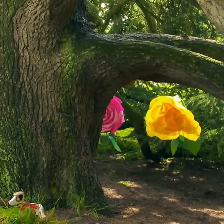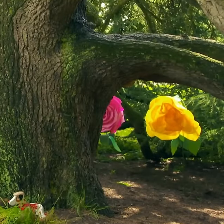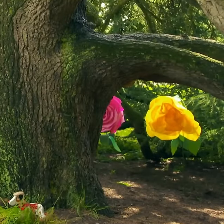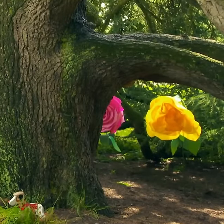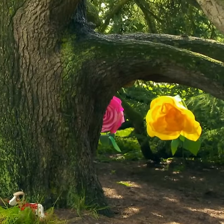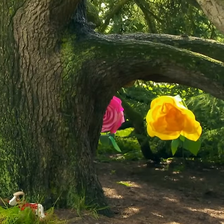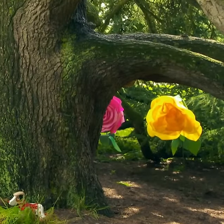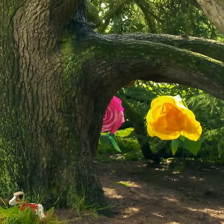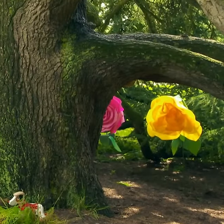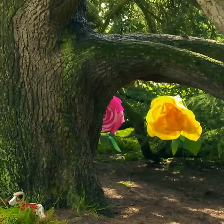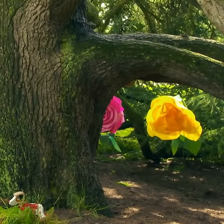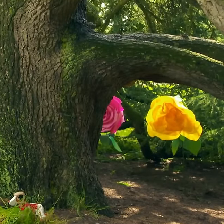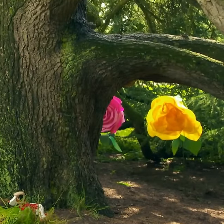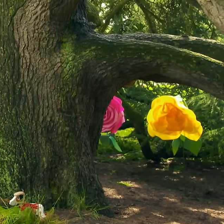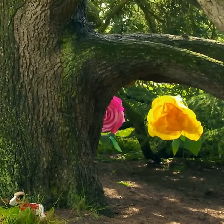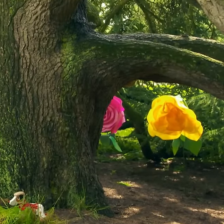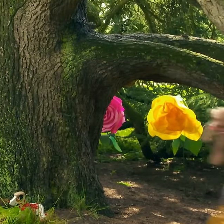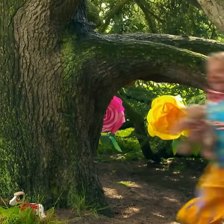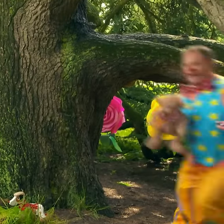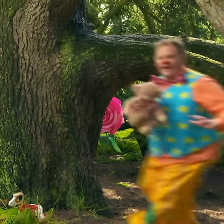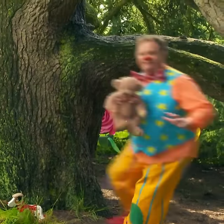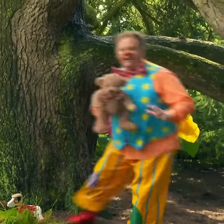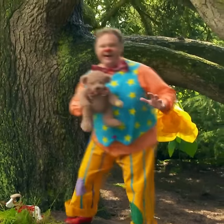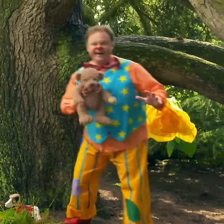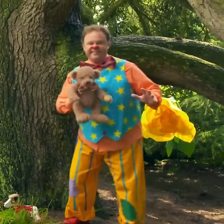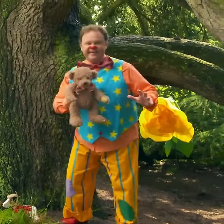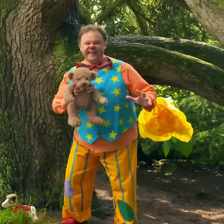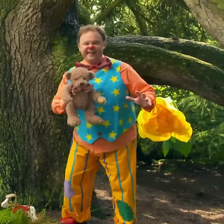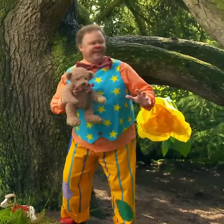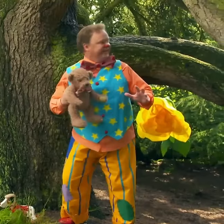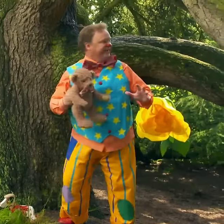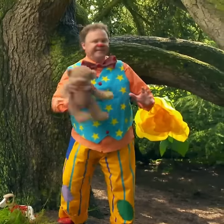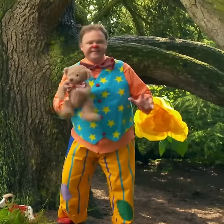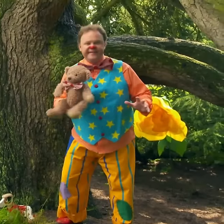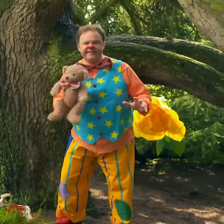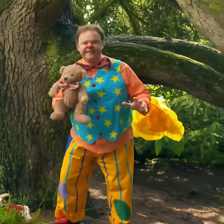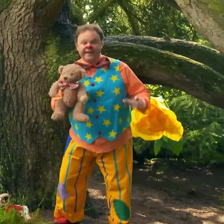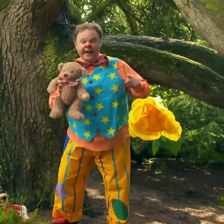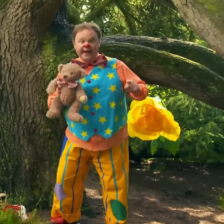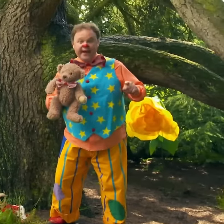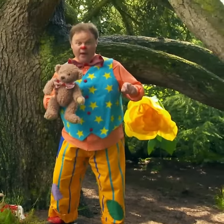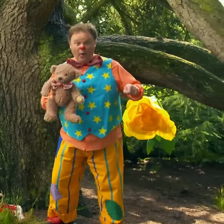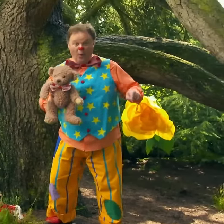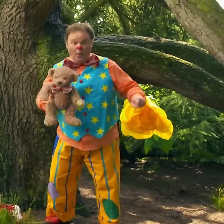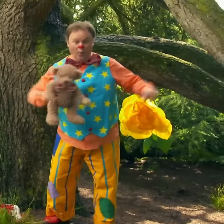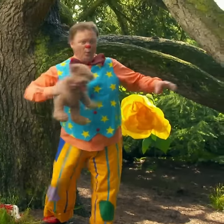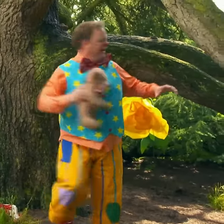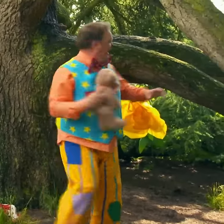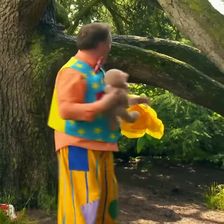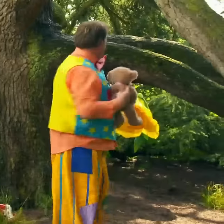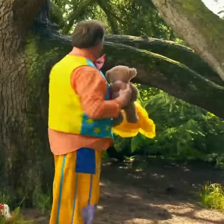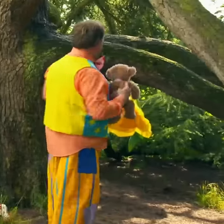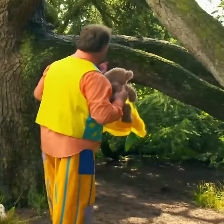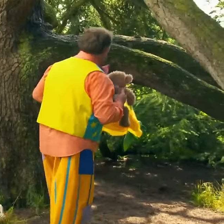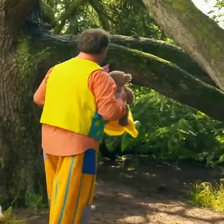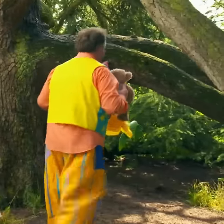back, Mr Tumble. This way. What? Behind you, Mr Tumble. Oh.